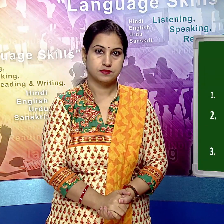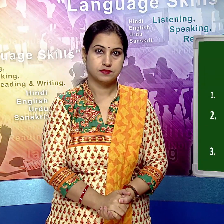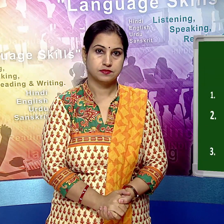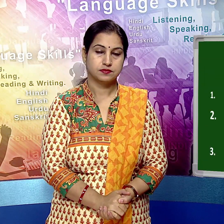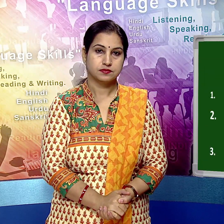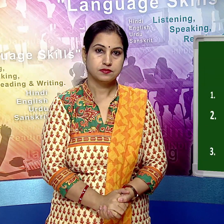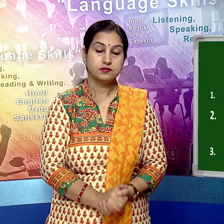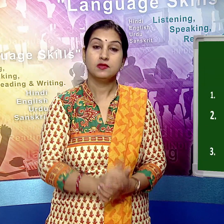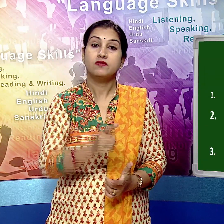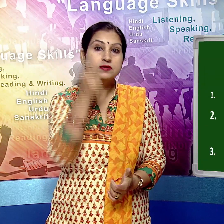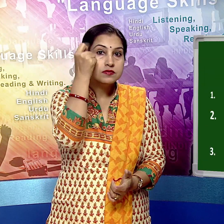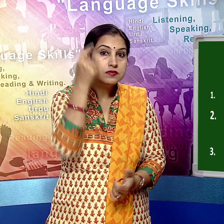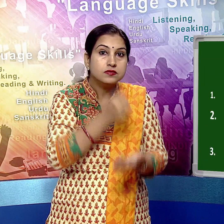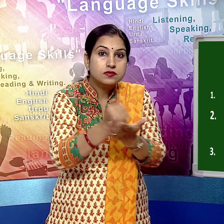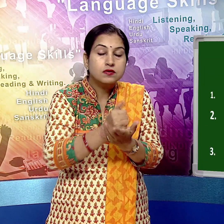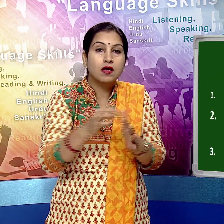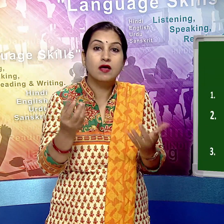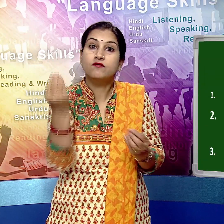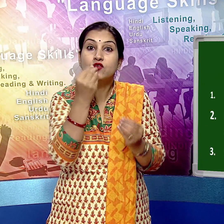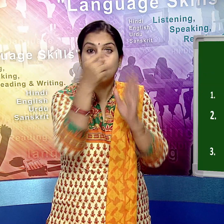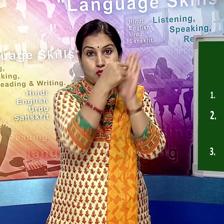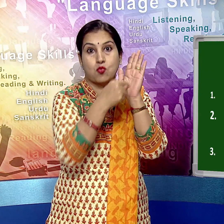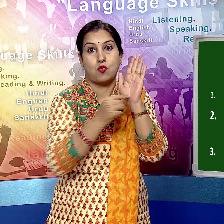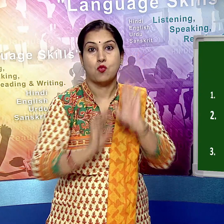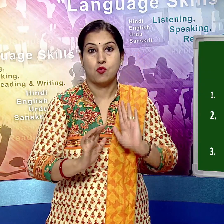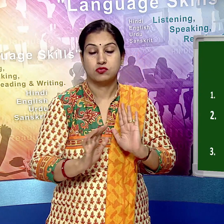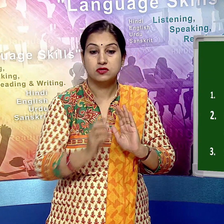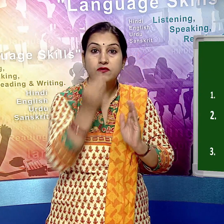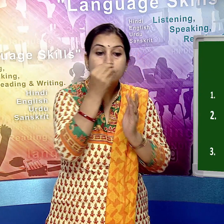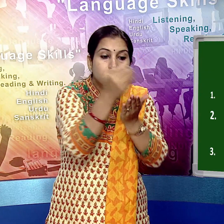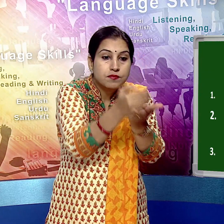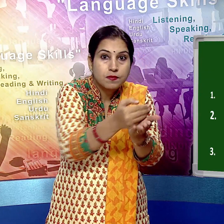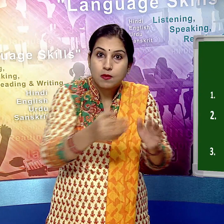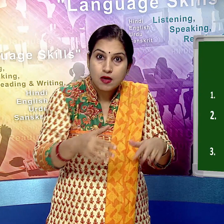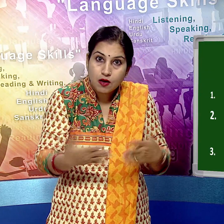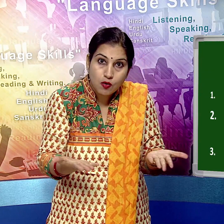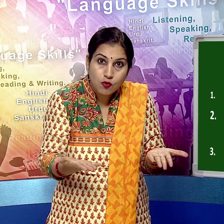Now let's understand few principles of food preservation.